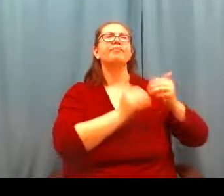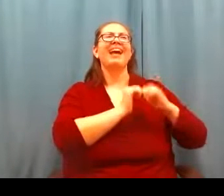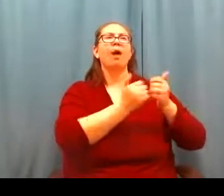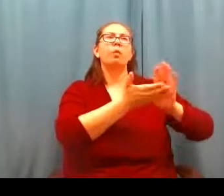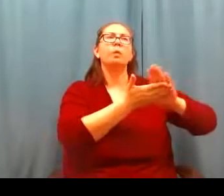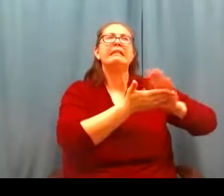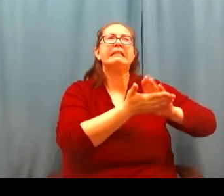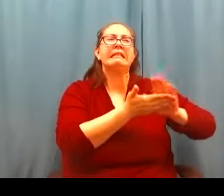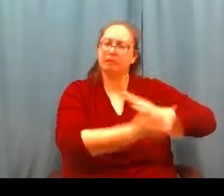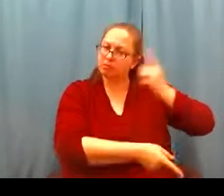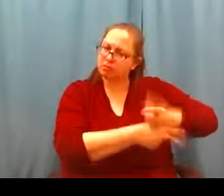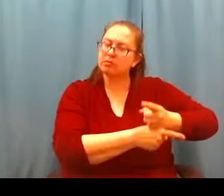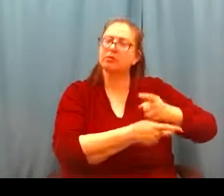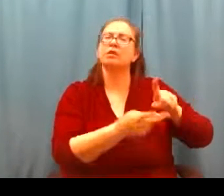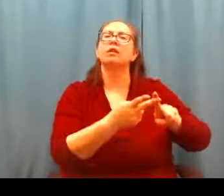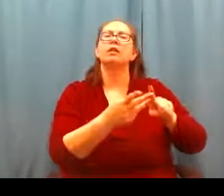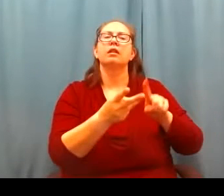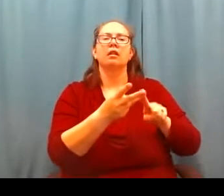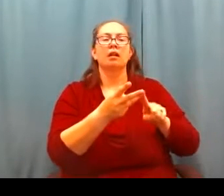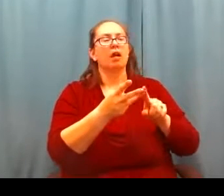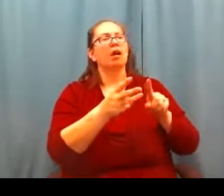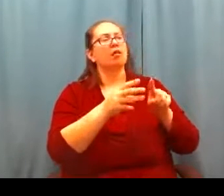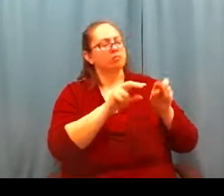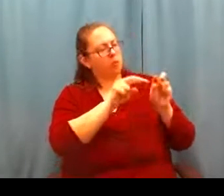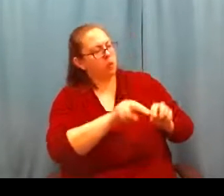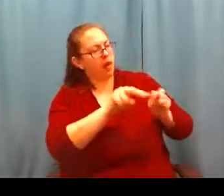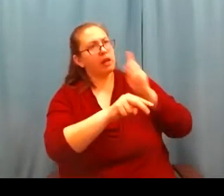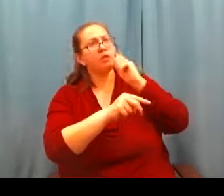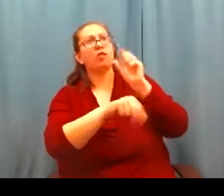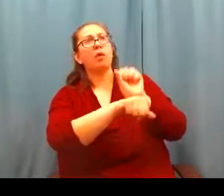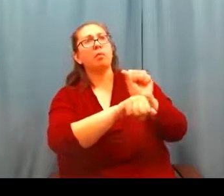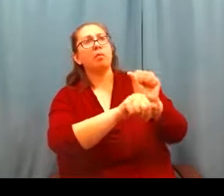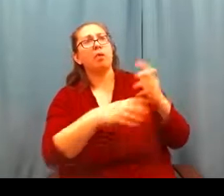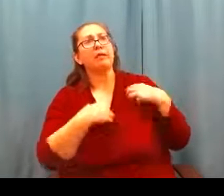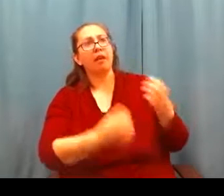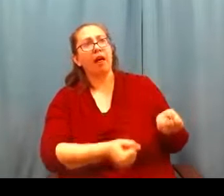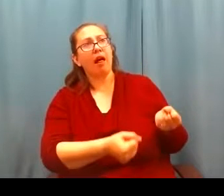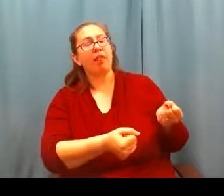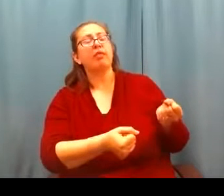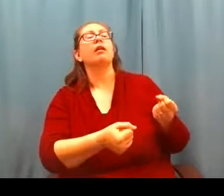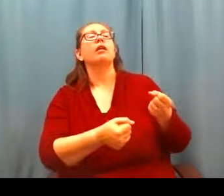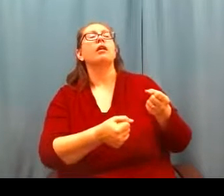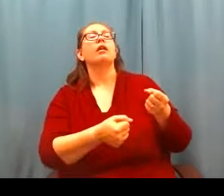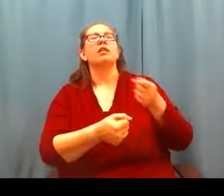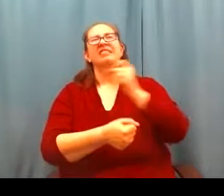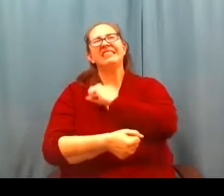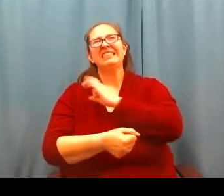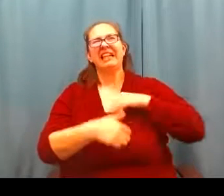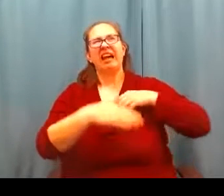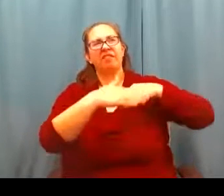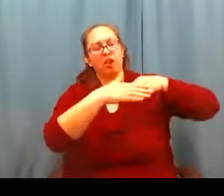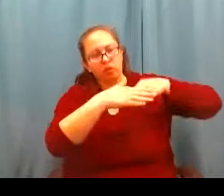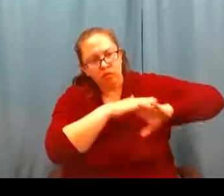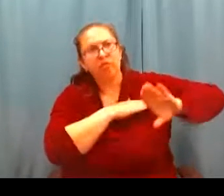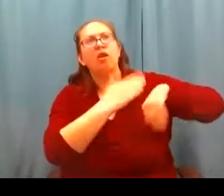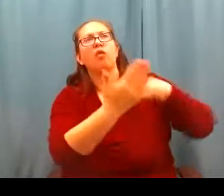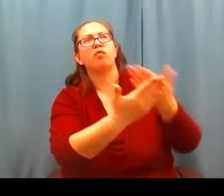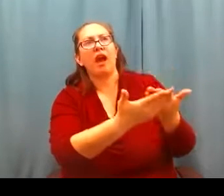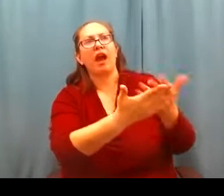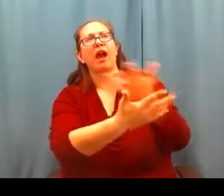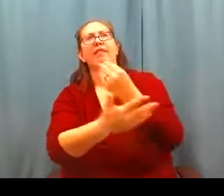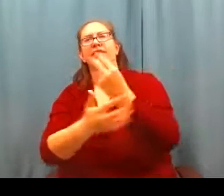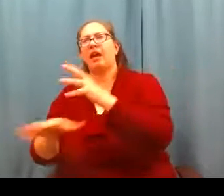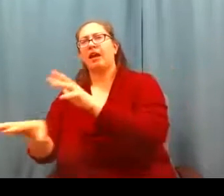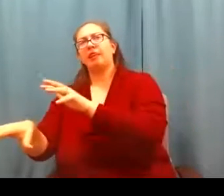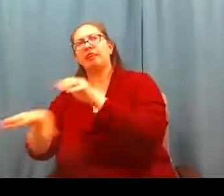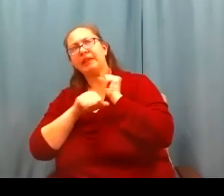of employees' health. There are procedures for staff arrival and departure, and there are a number of